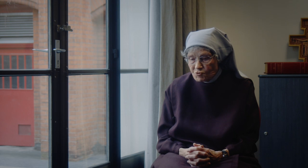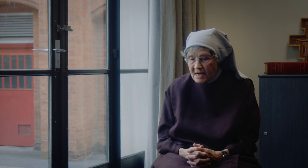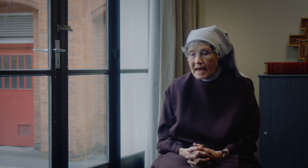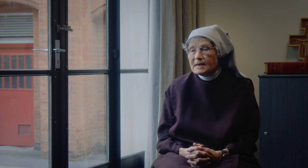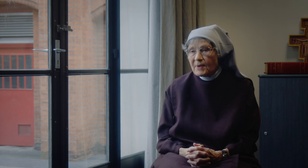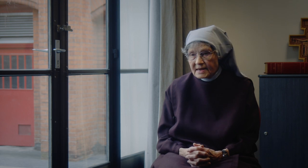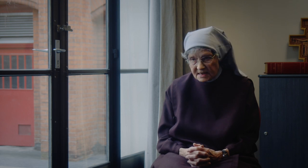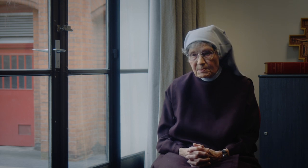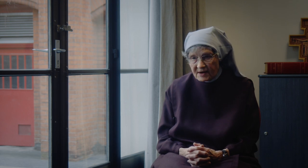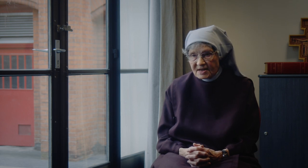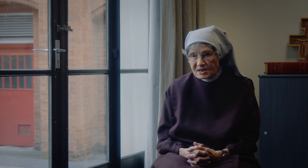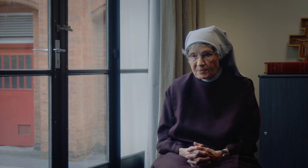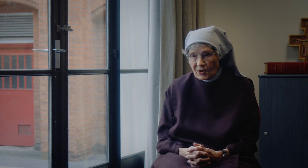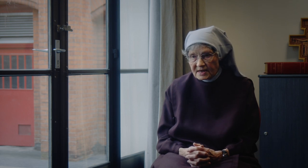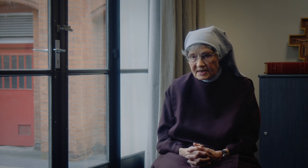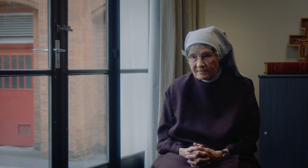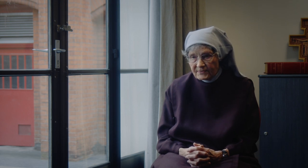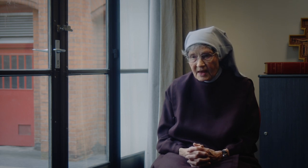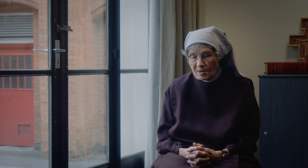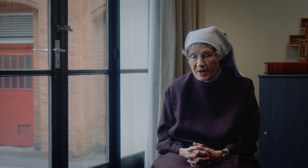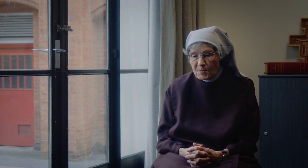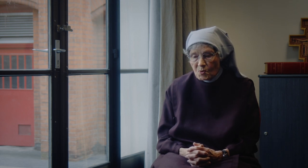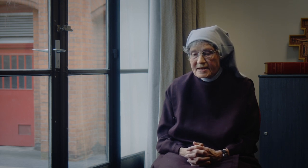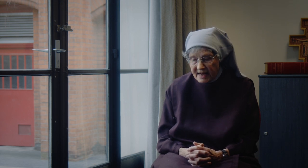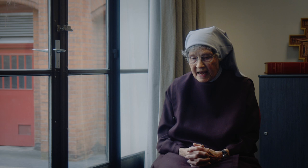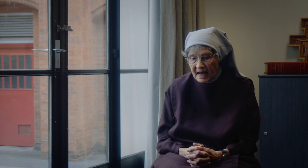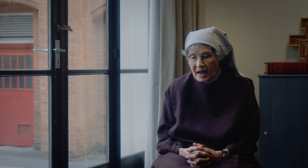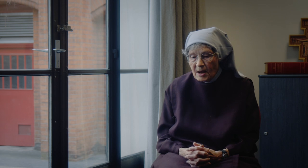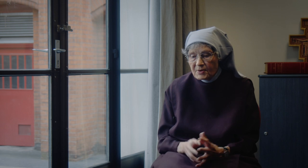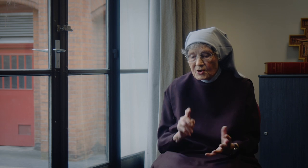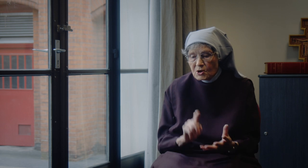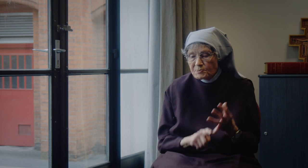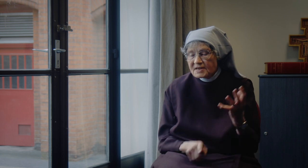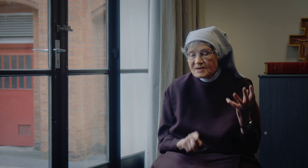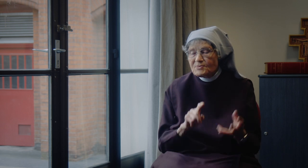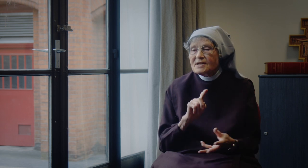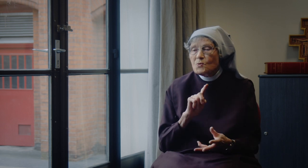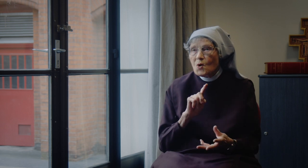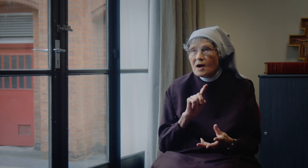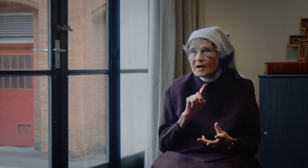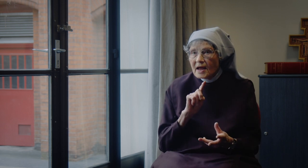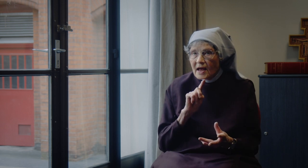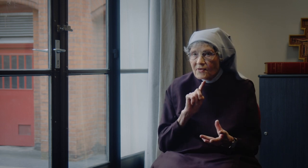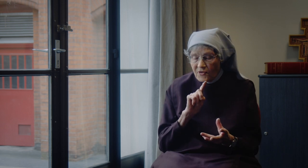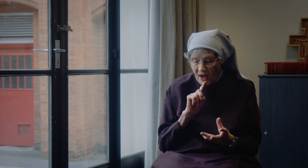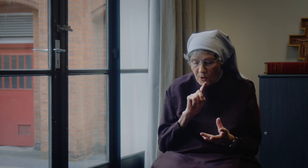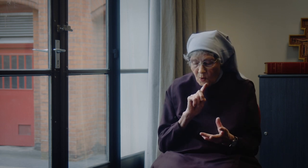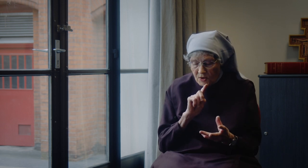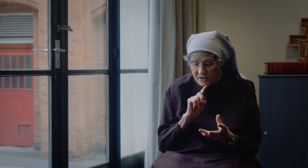I really had a bad experience, to be honest. The people were dear, but the loop system didn't work. There was